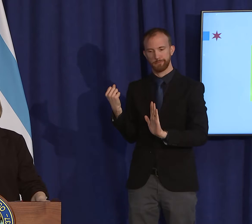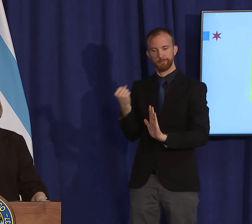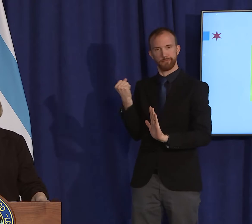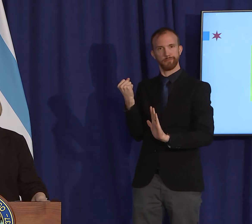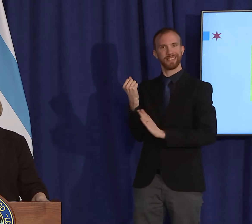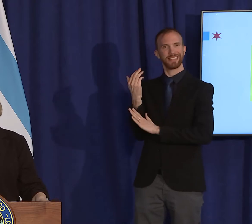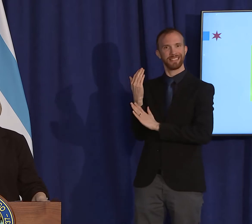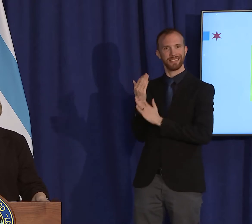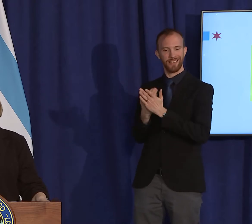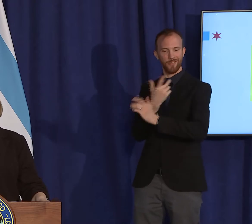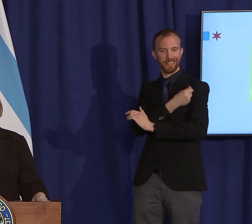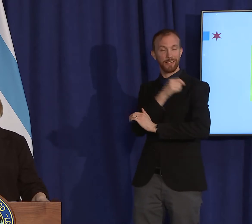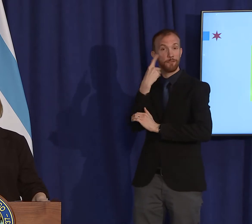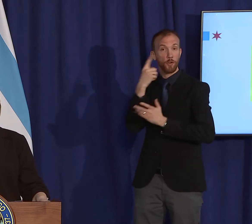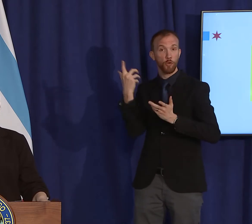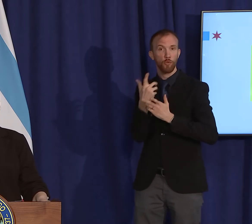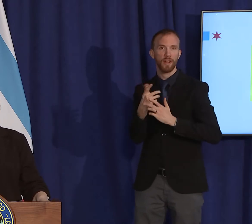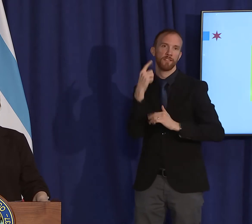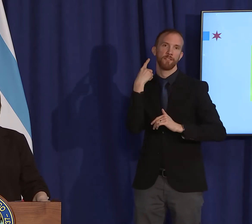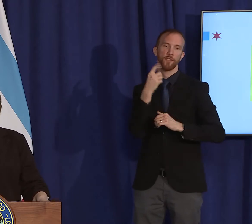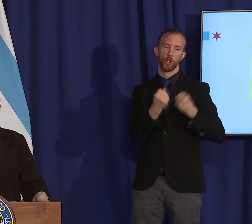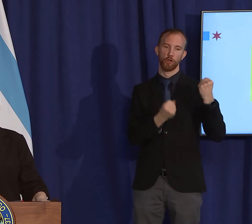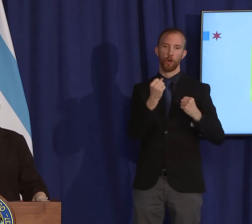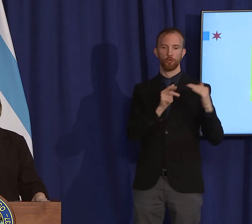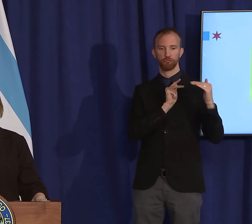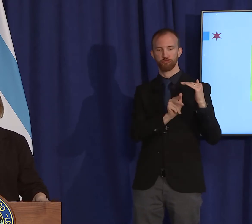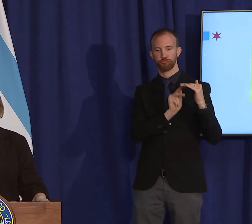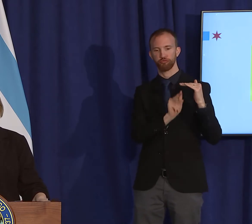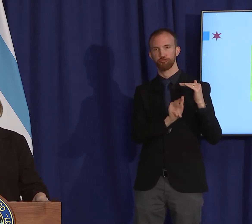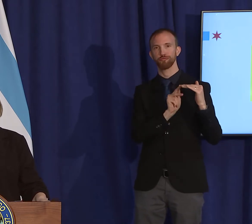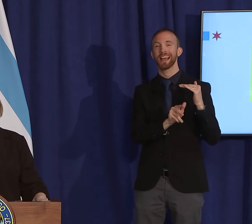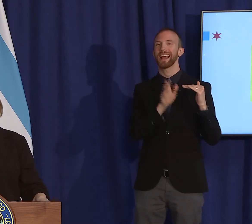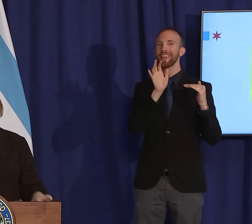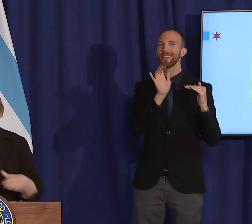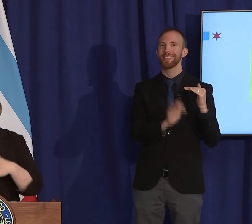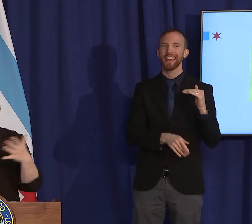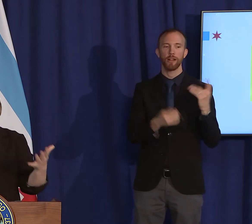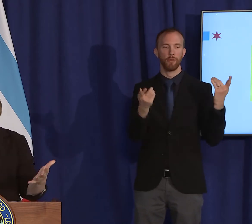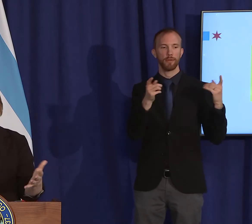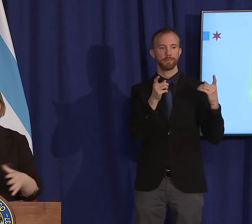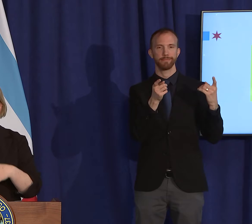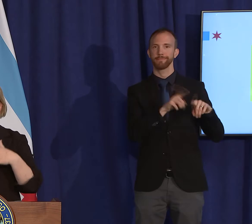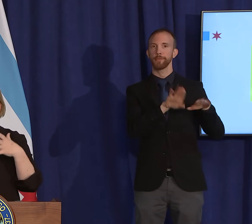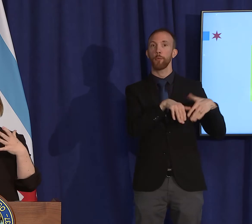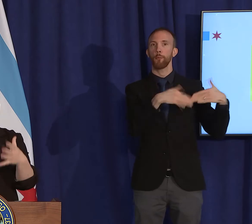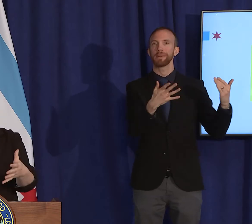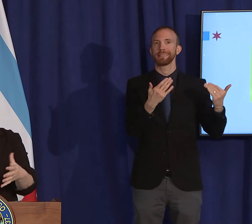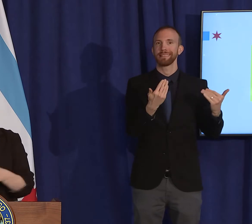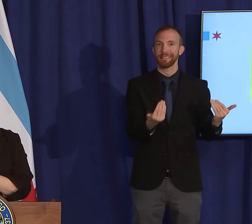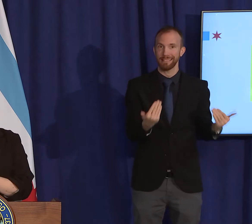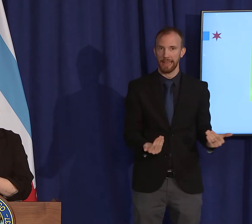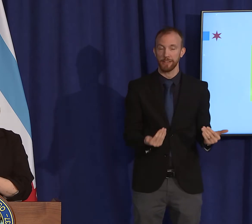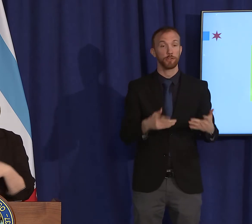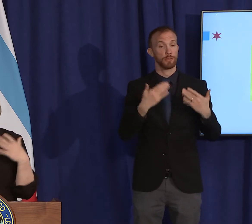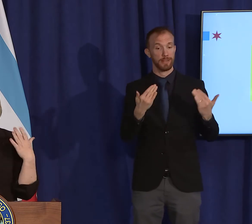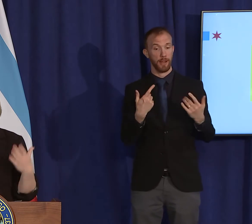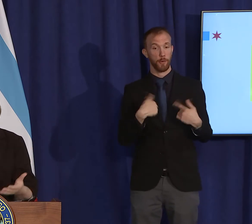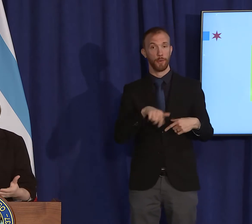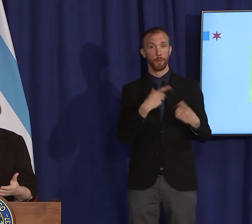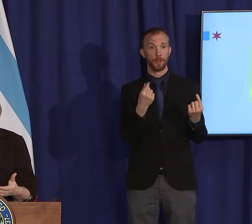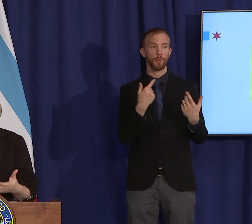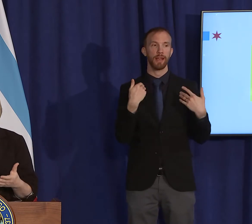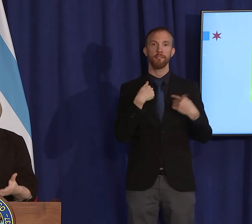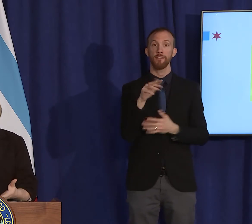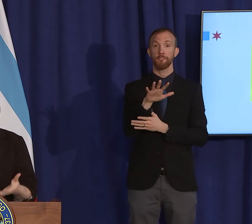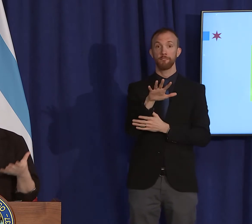start the drive-through, which actually started today. And so as of today, we started, the plan for today is to do 500 cars. It is the